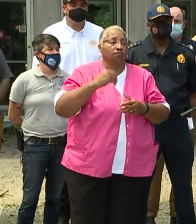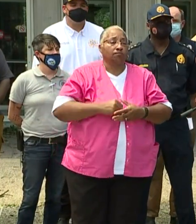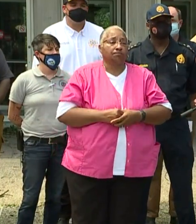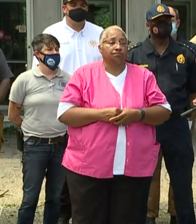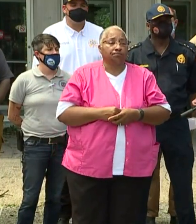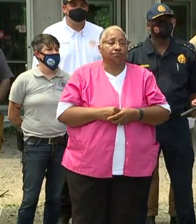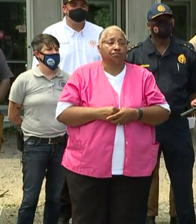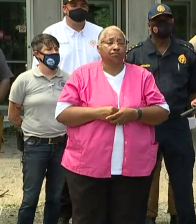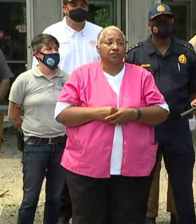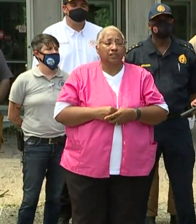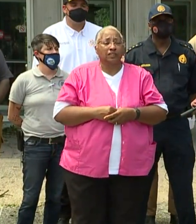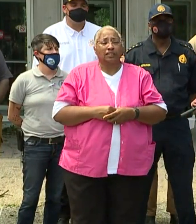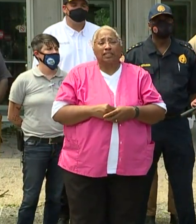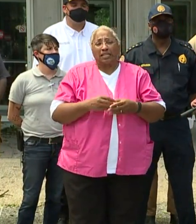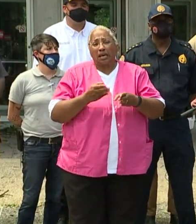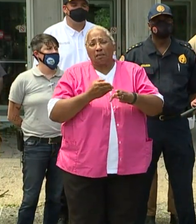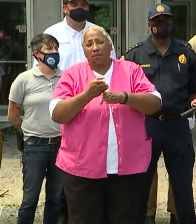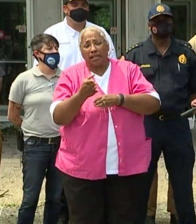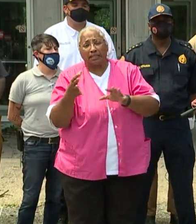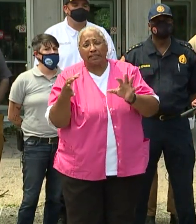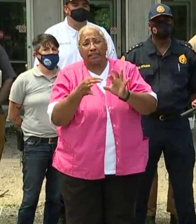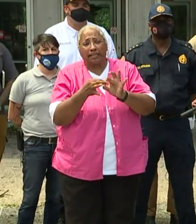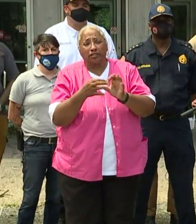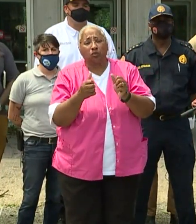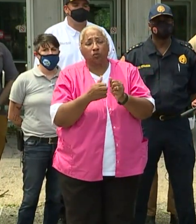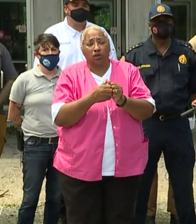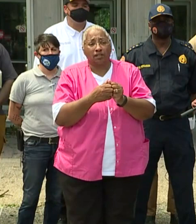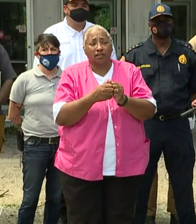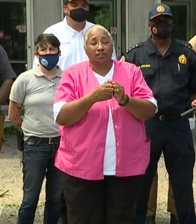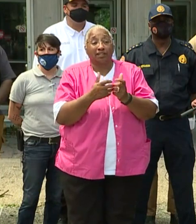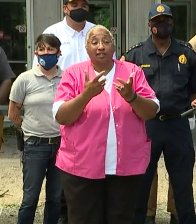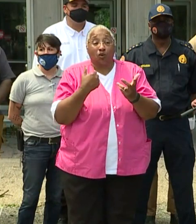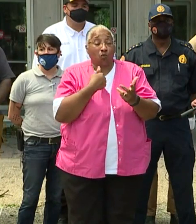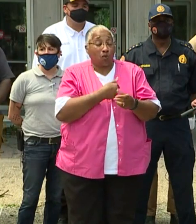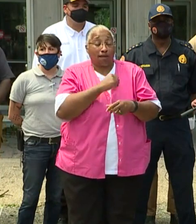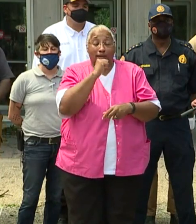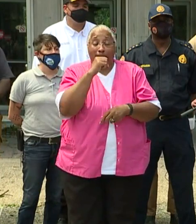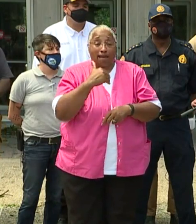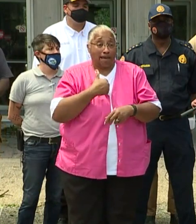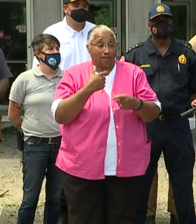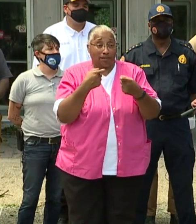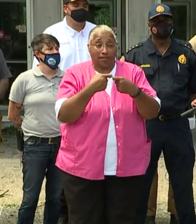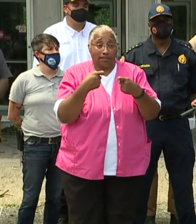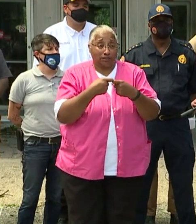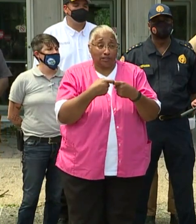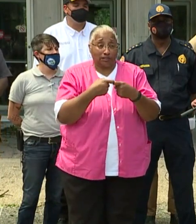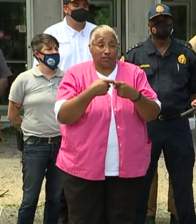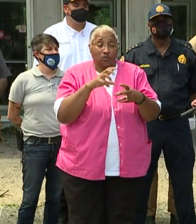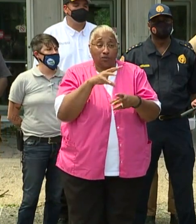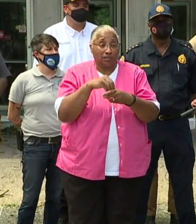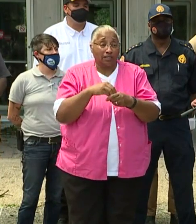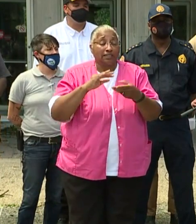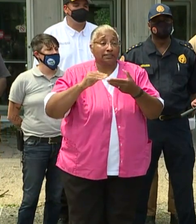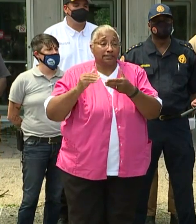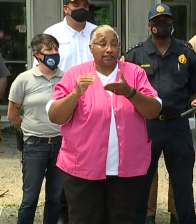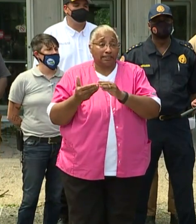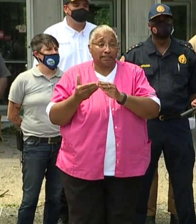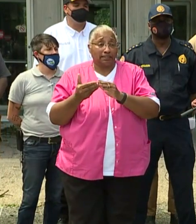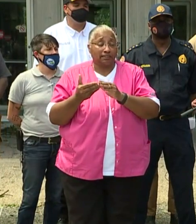is mainly associated with a lack of power sources in our city and throughout the